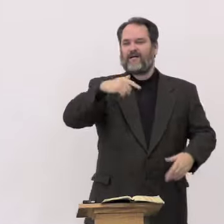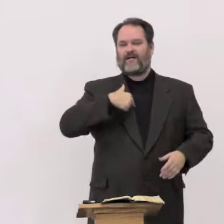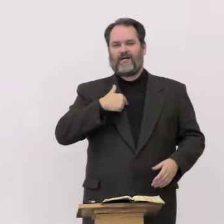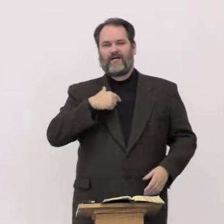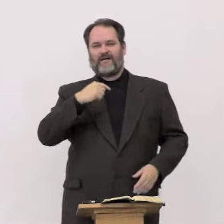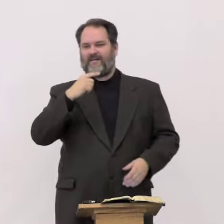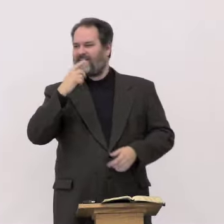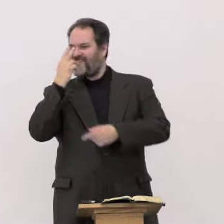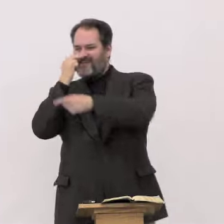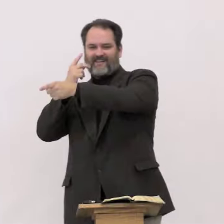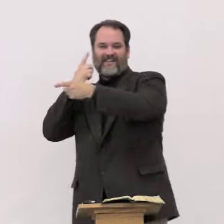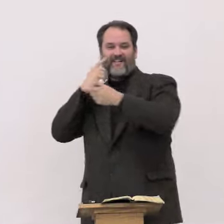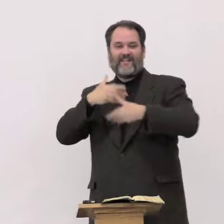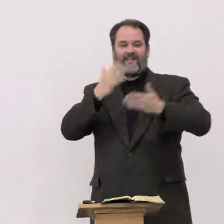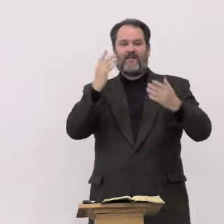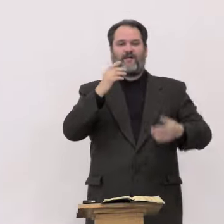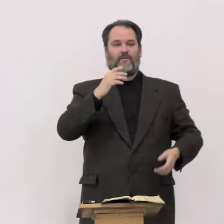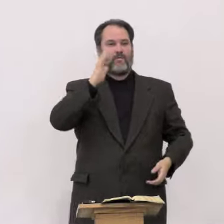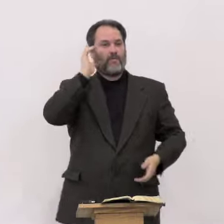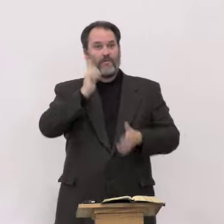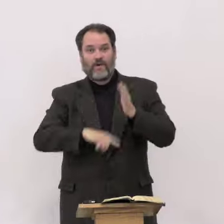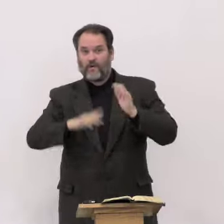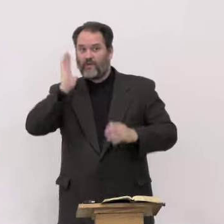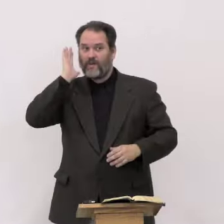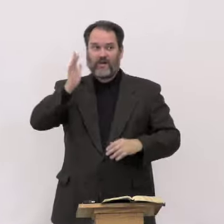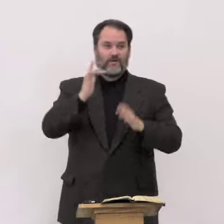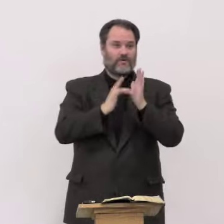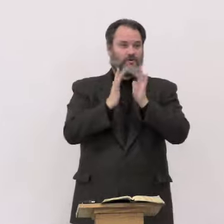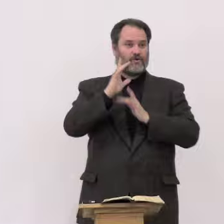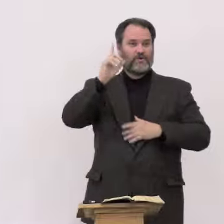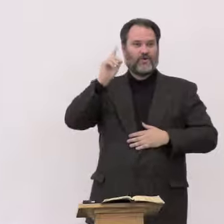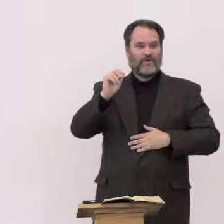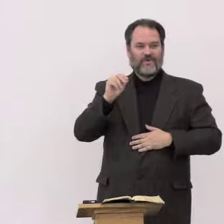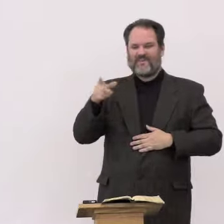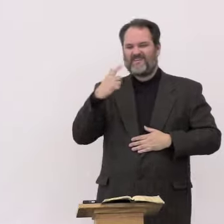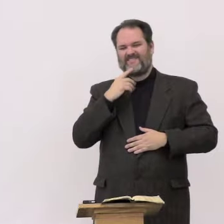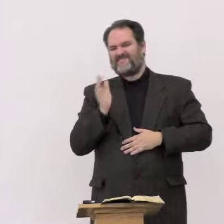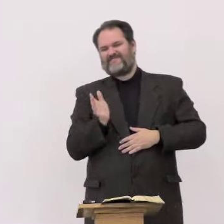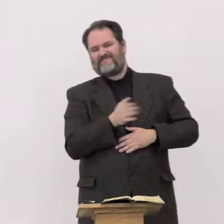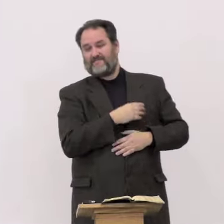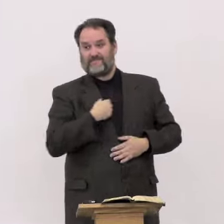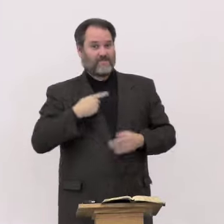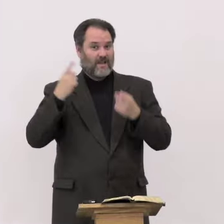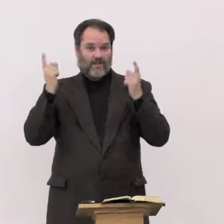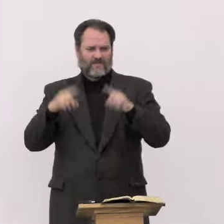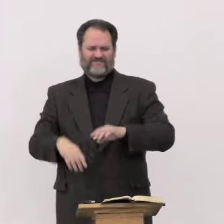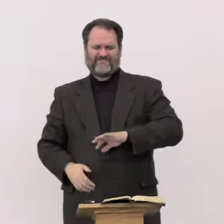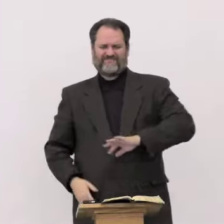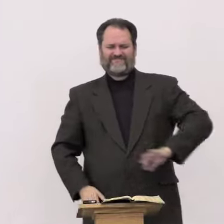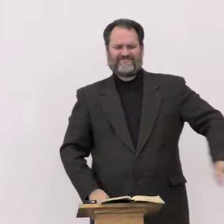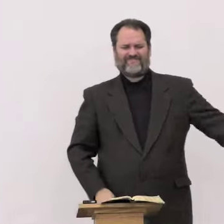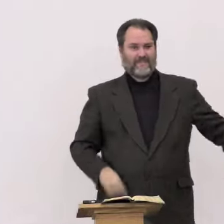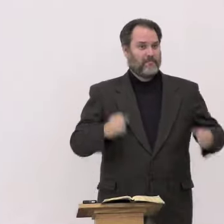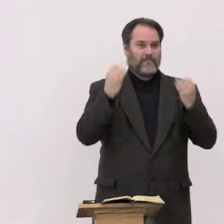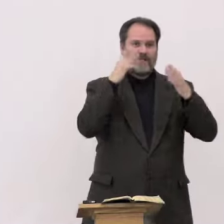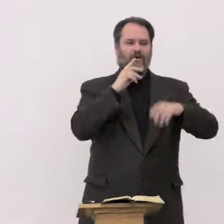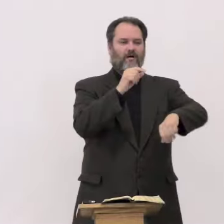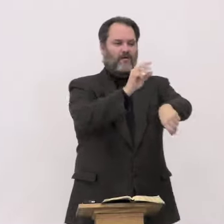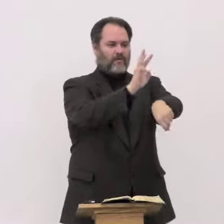said. There's many Christians that profess to be Christian. Now, I love how Shane said, a